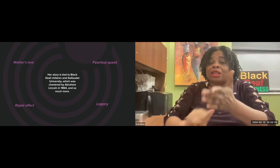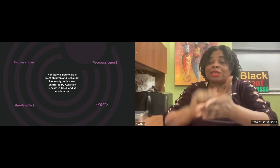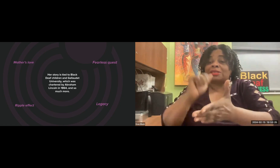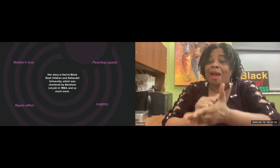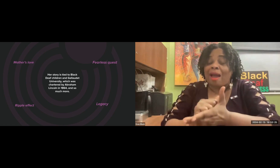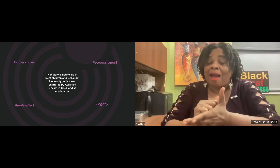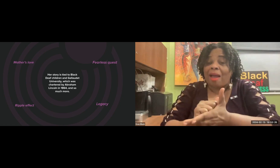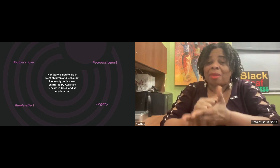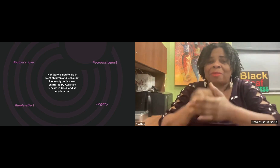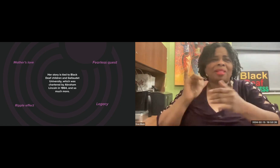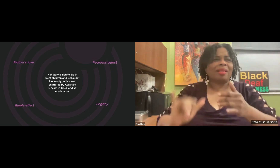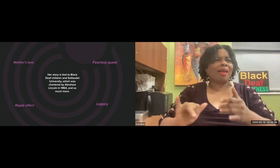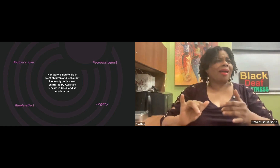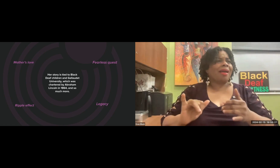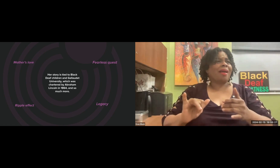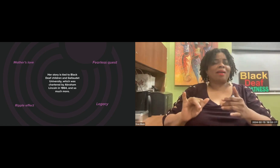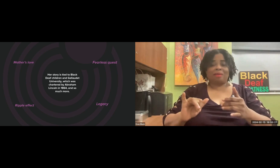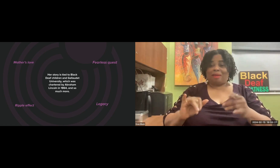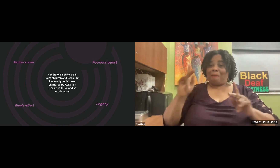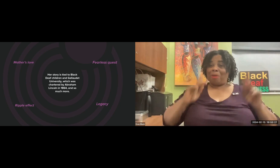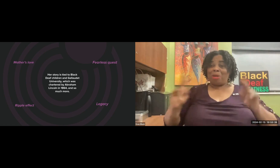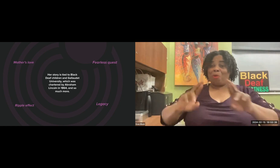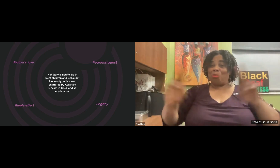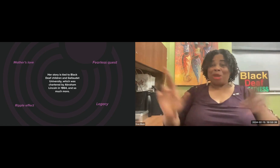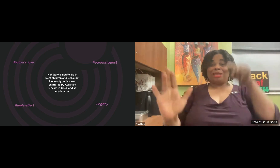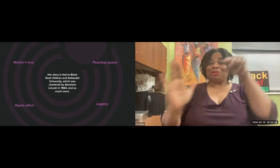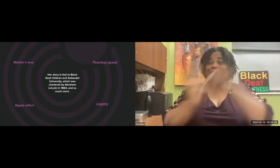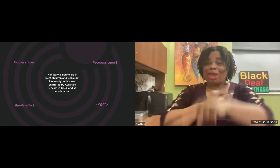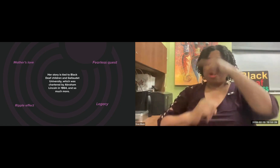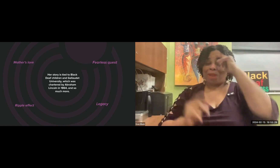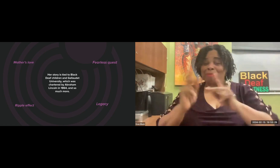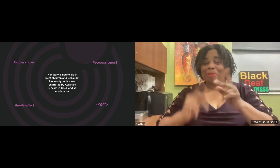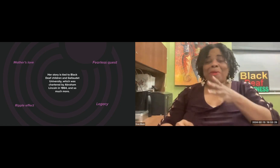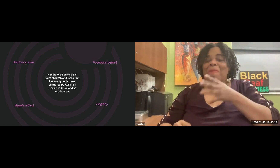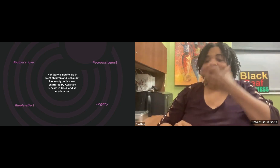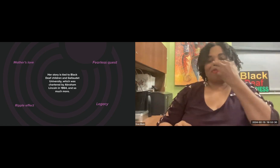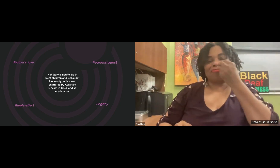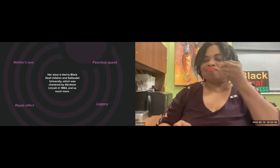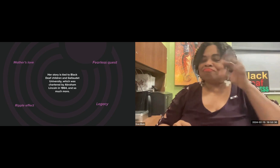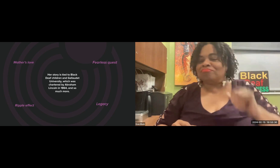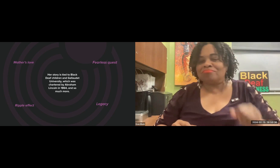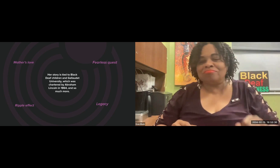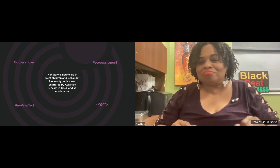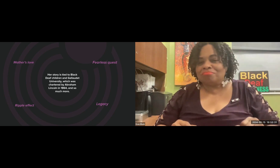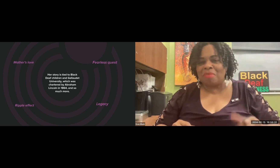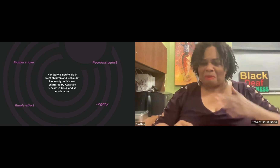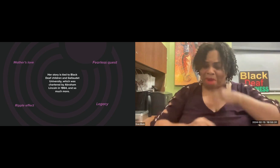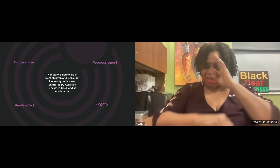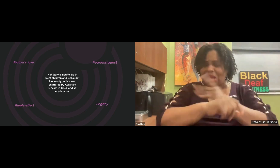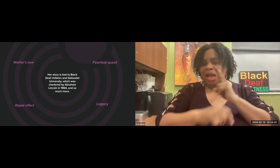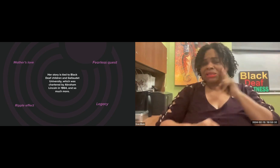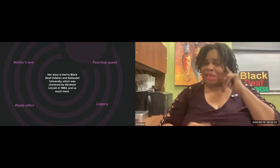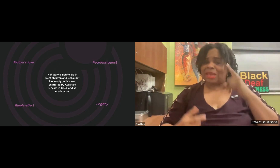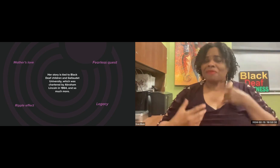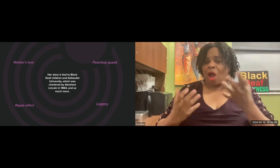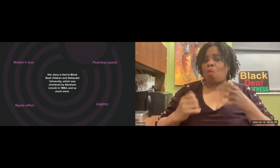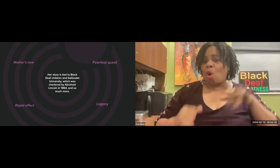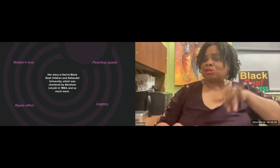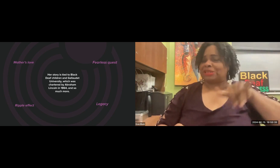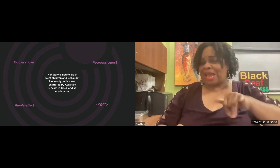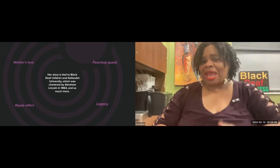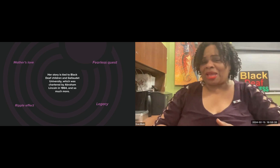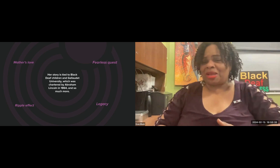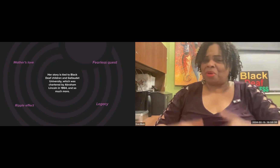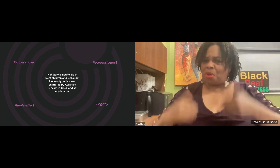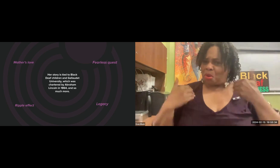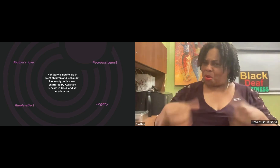let fear or Jim Crow stop her, because she filed a second lawsuit. And back then, it was